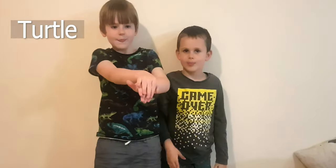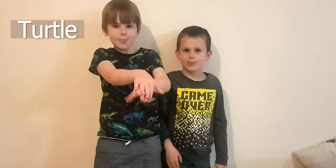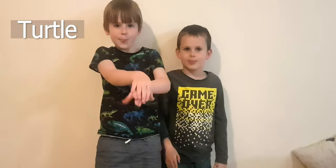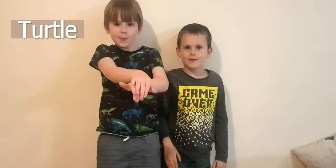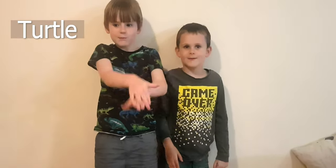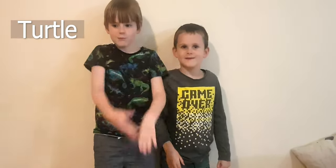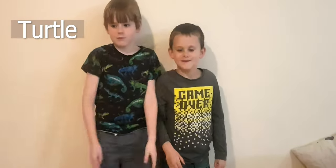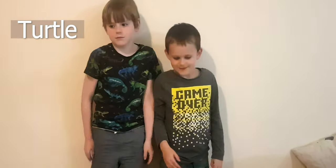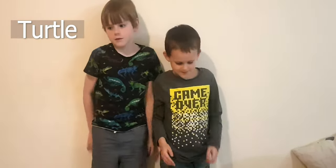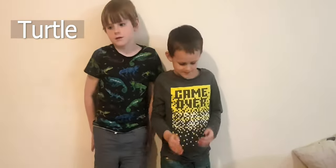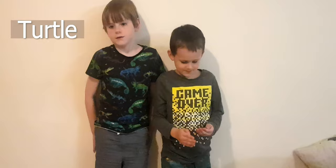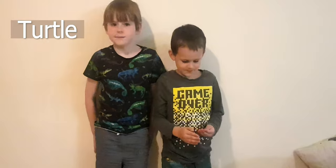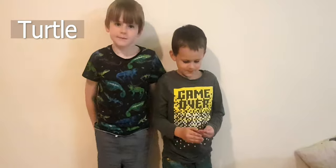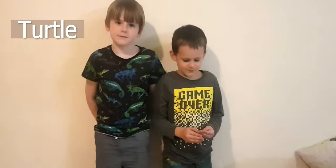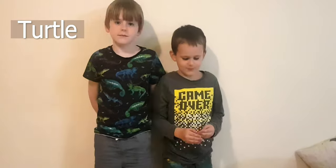Turtle. Turtle, good.